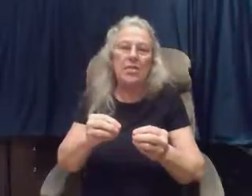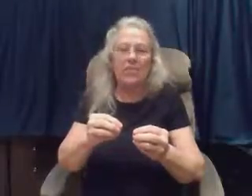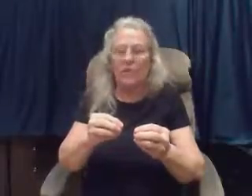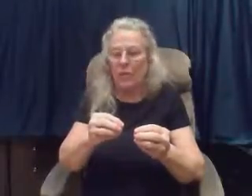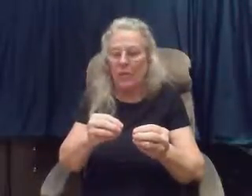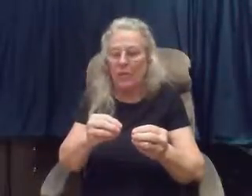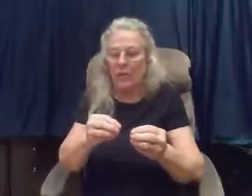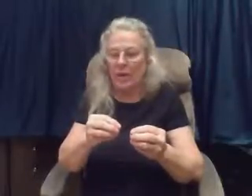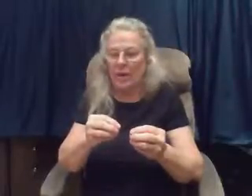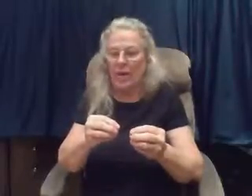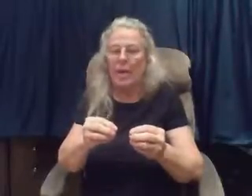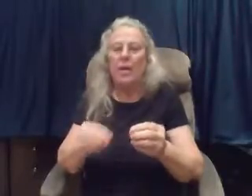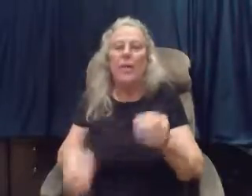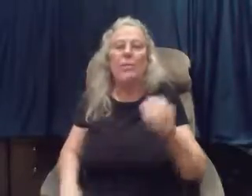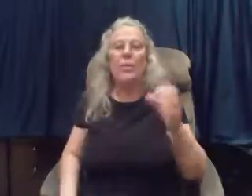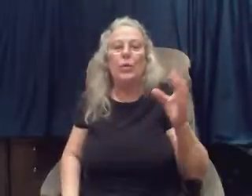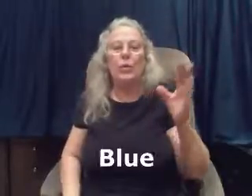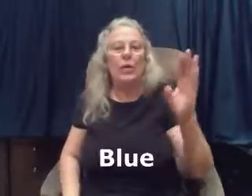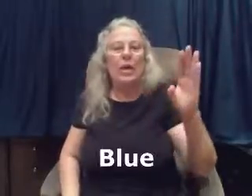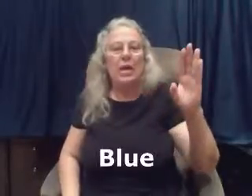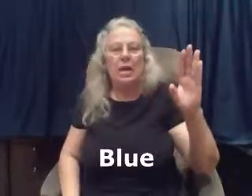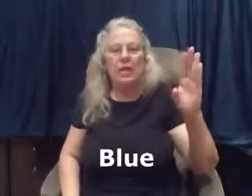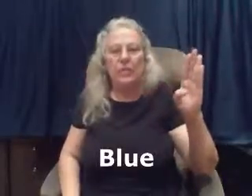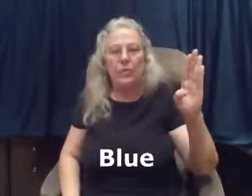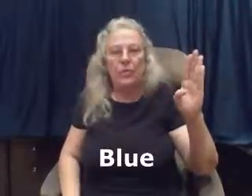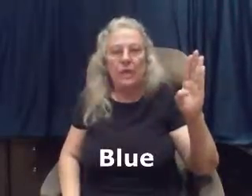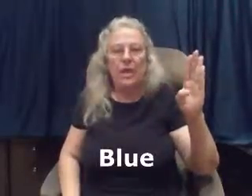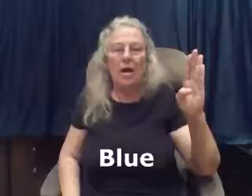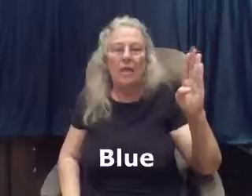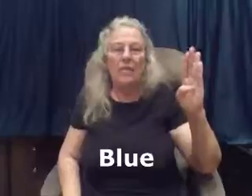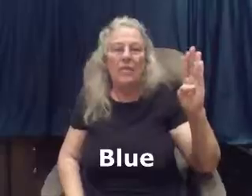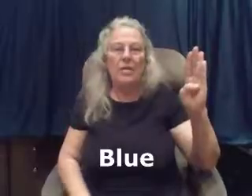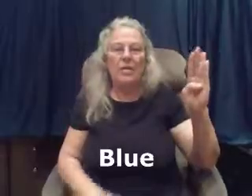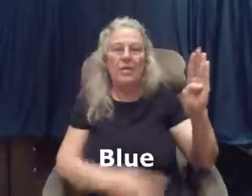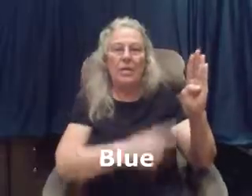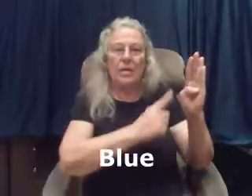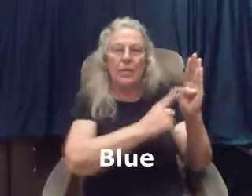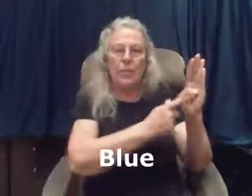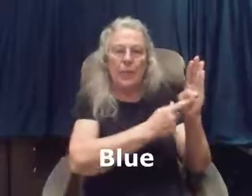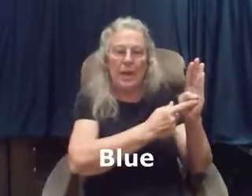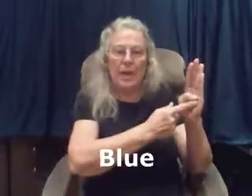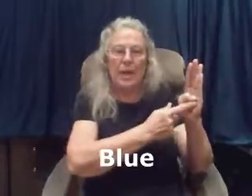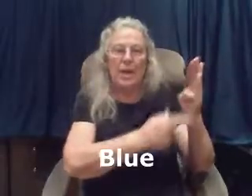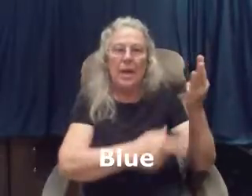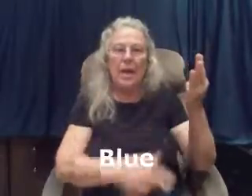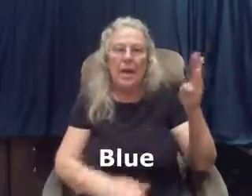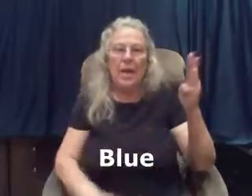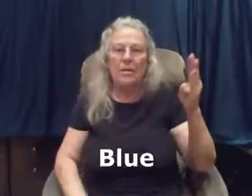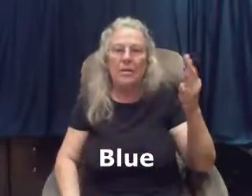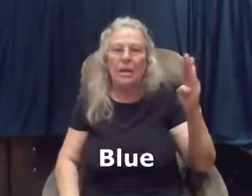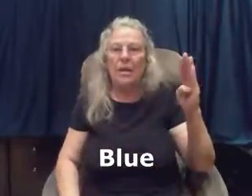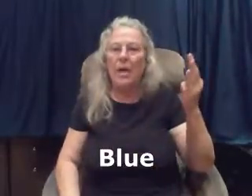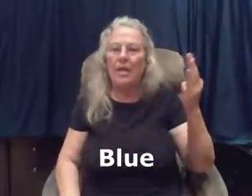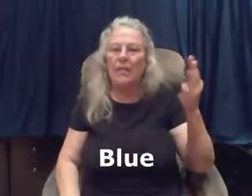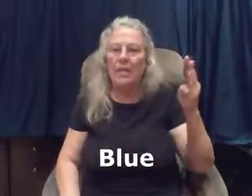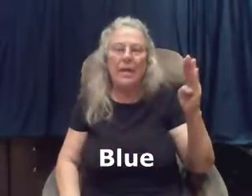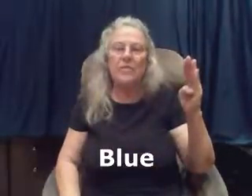the vocabulary, blue, if you think of the letter B, and a lot of the